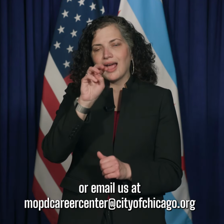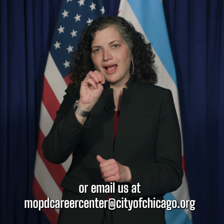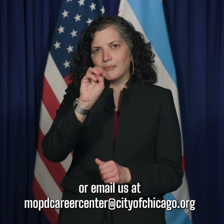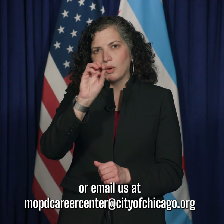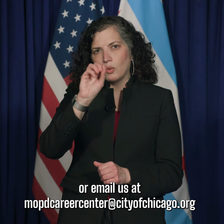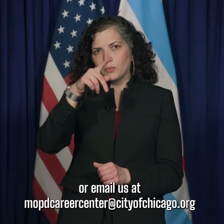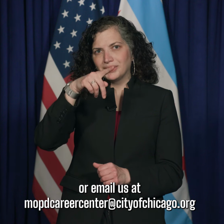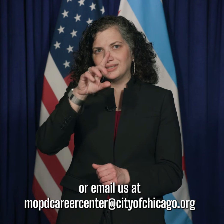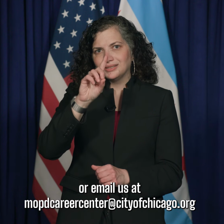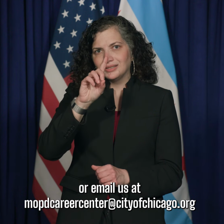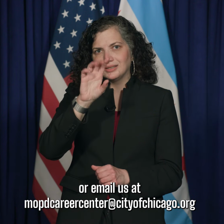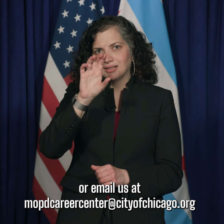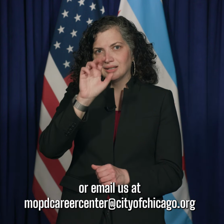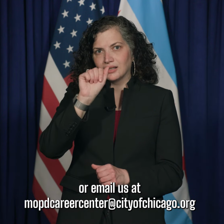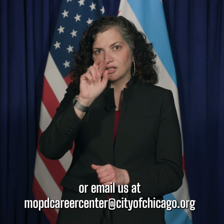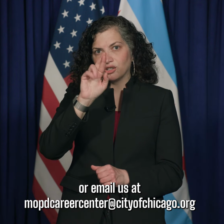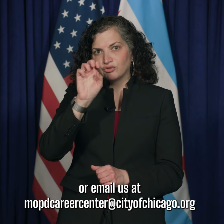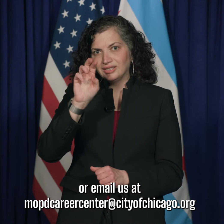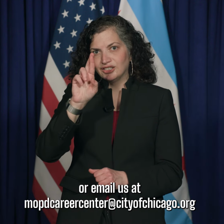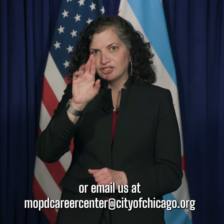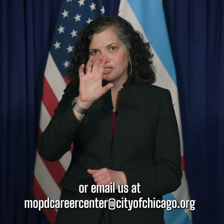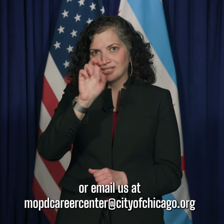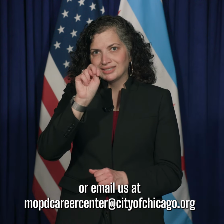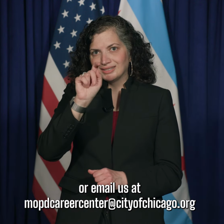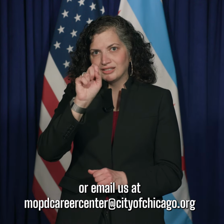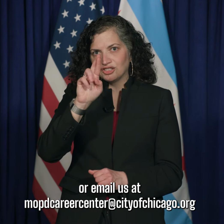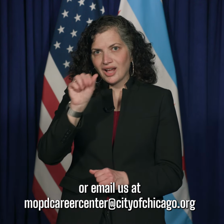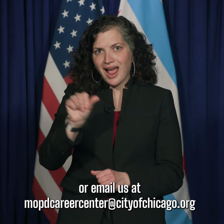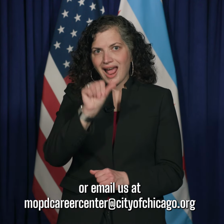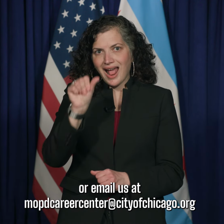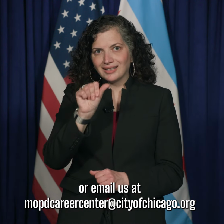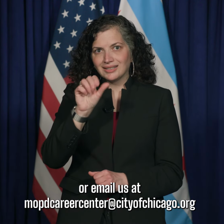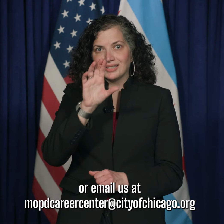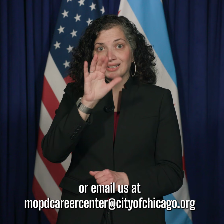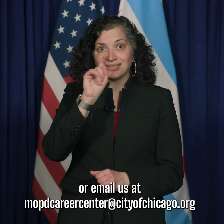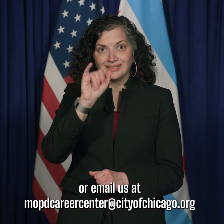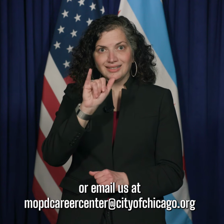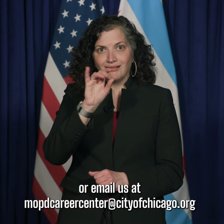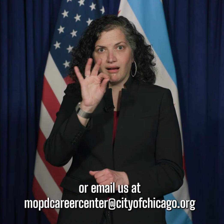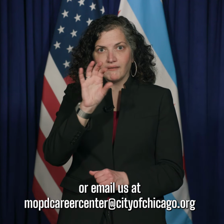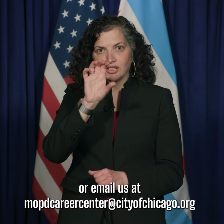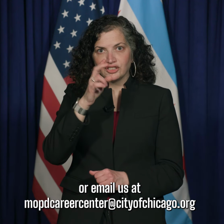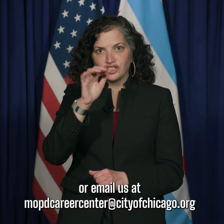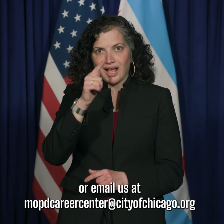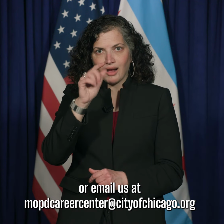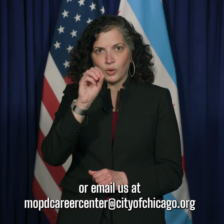mopdcareercenter at cityofchicago